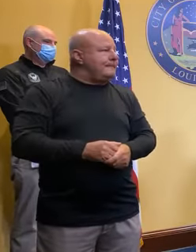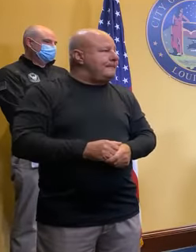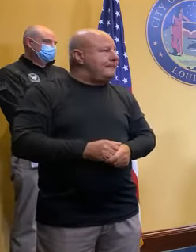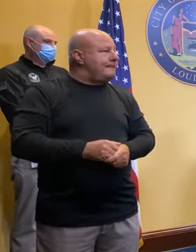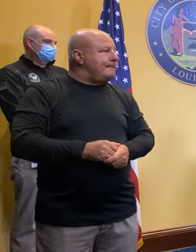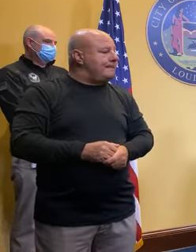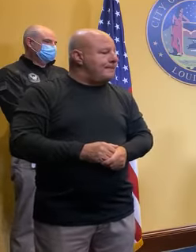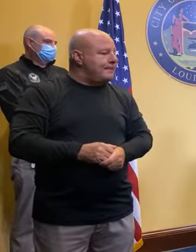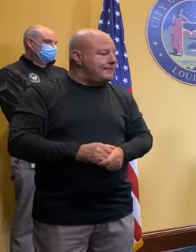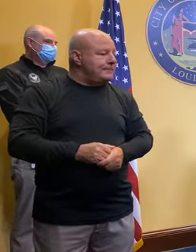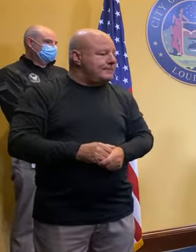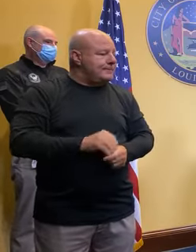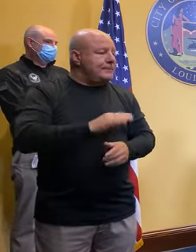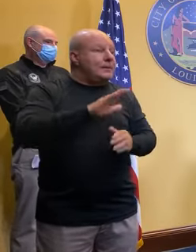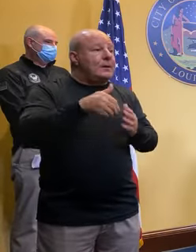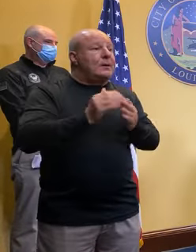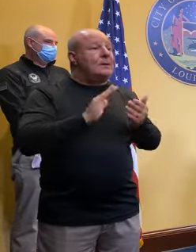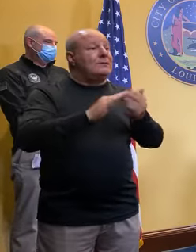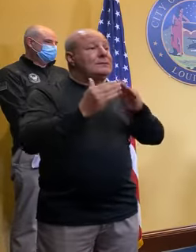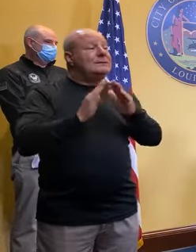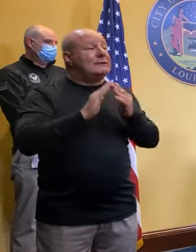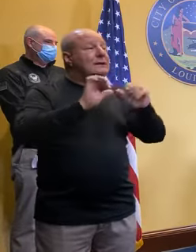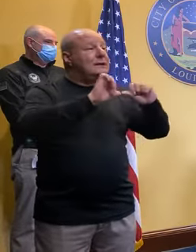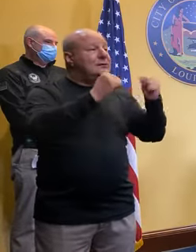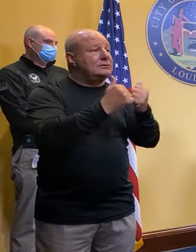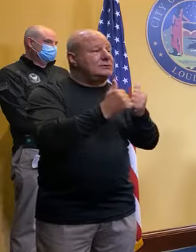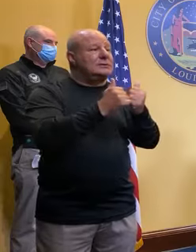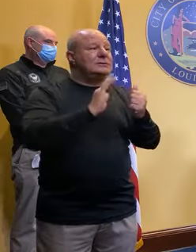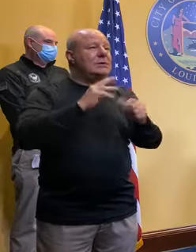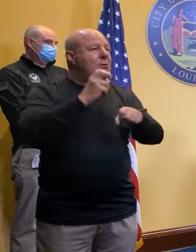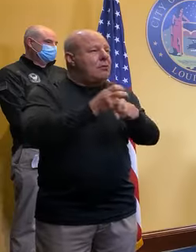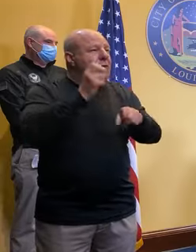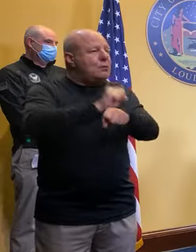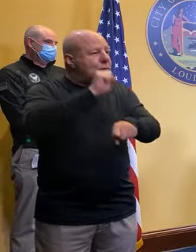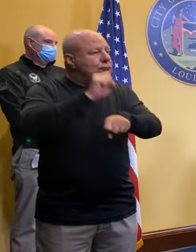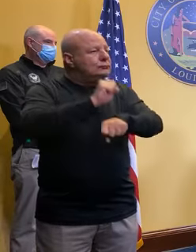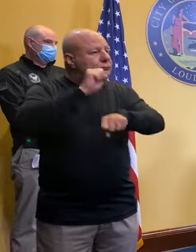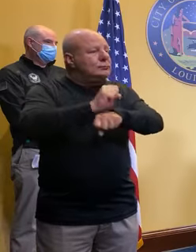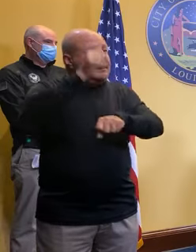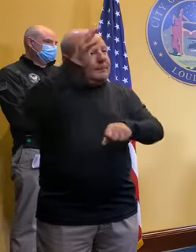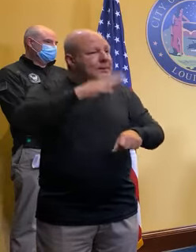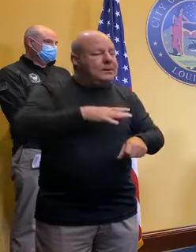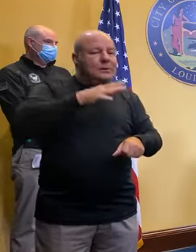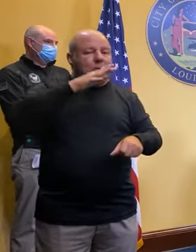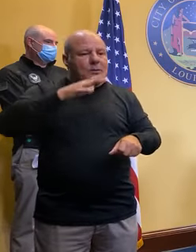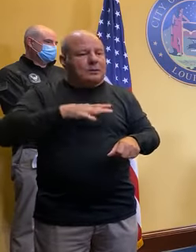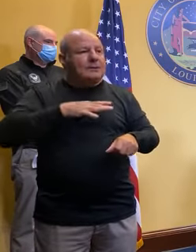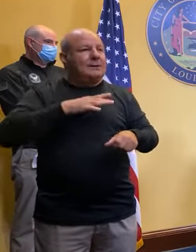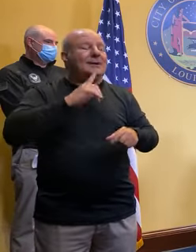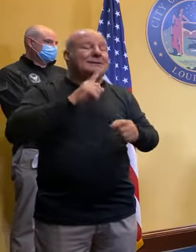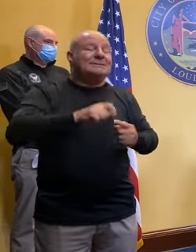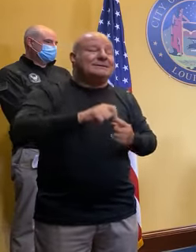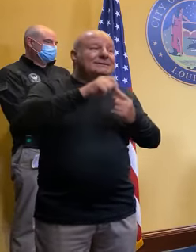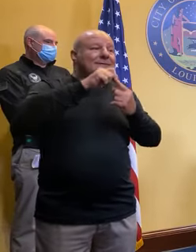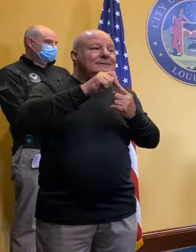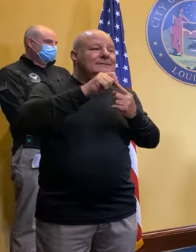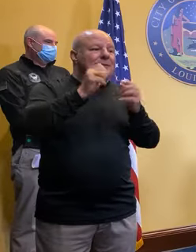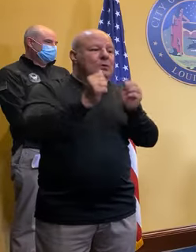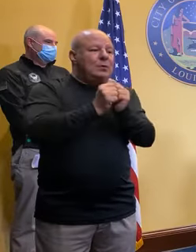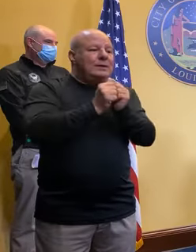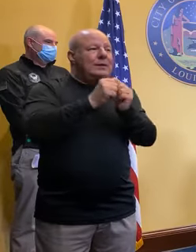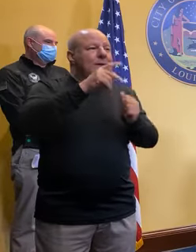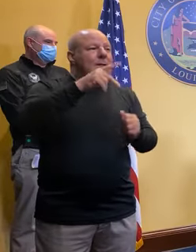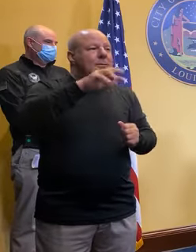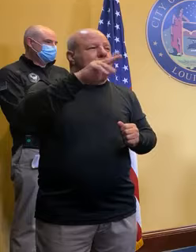want to continue to thank all of our city agencies, all of our hardworking men and women, and specifically with